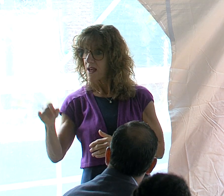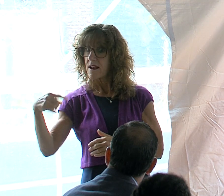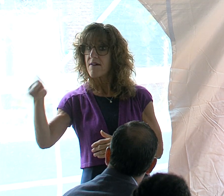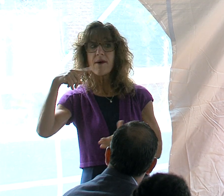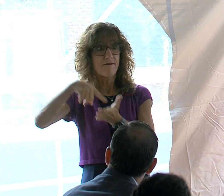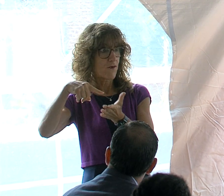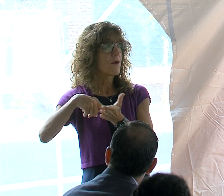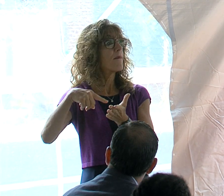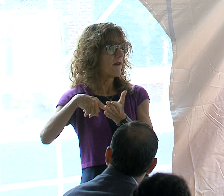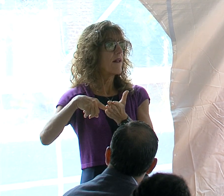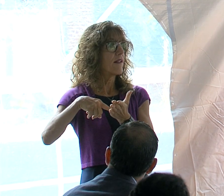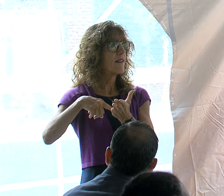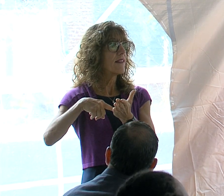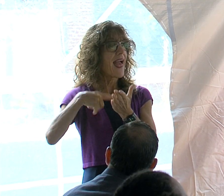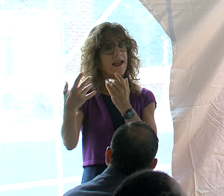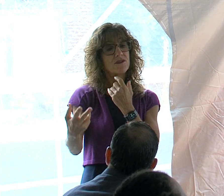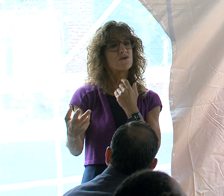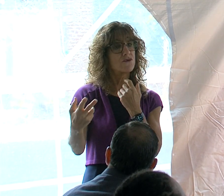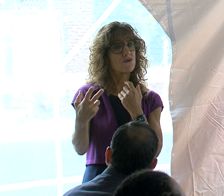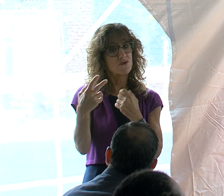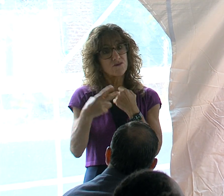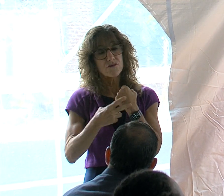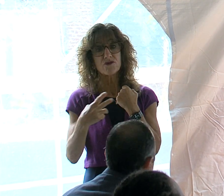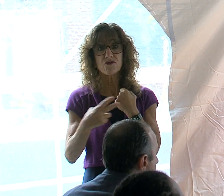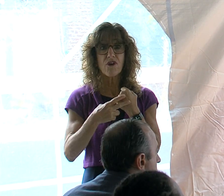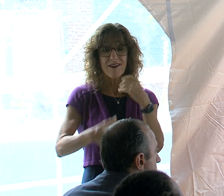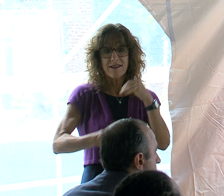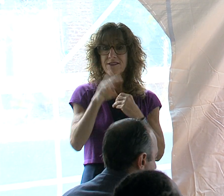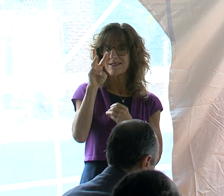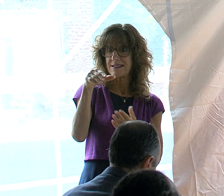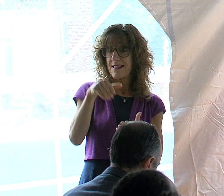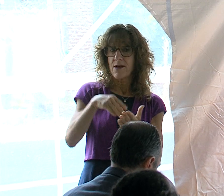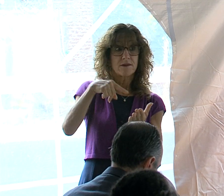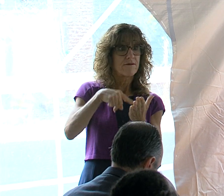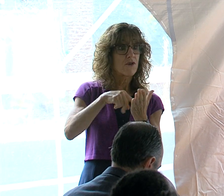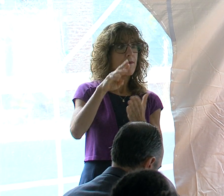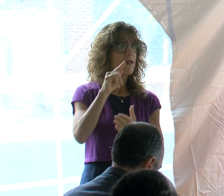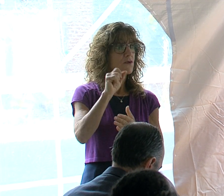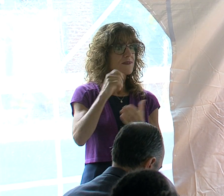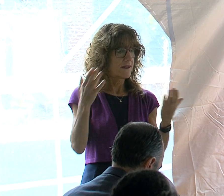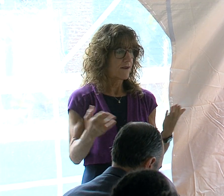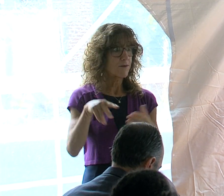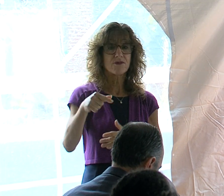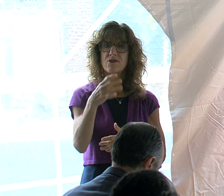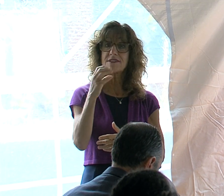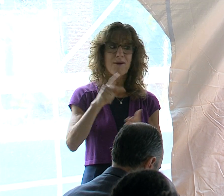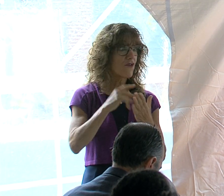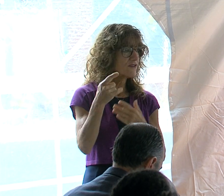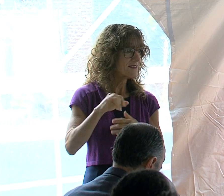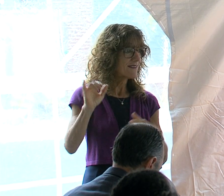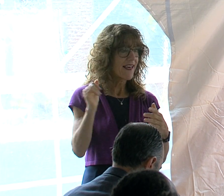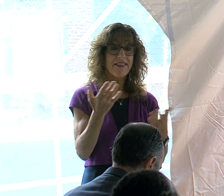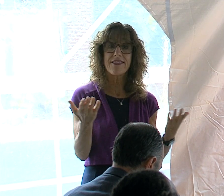be affordable, and to preserve an additional 6,000 affordable units in the county. And projects like